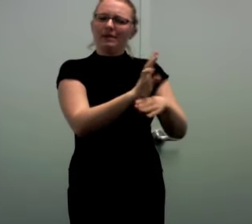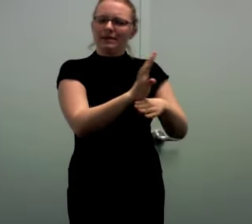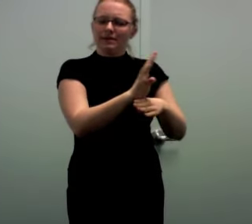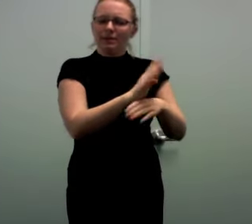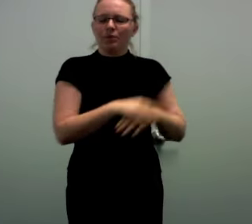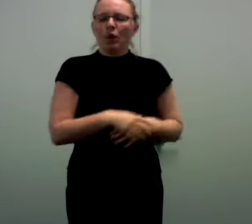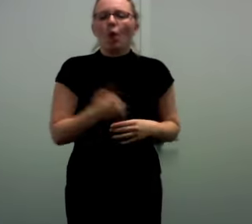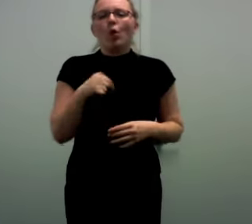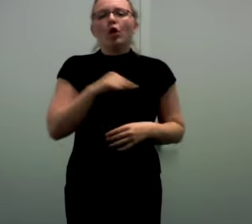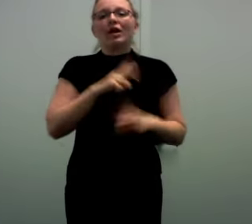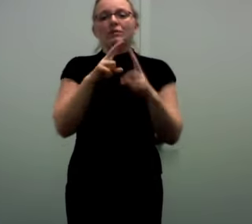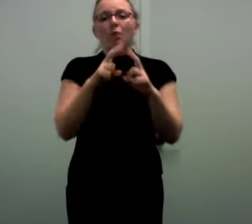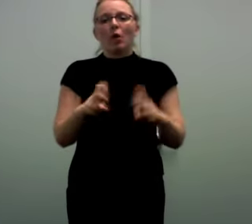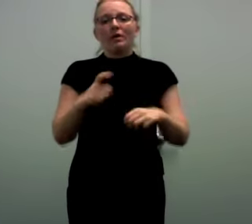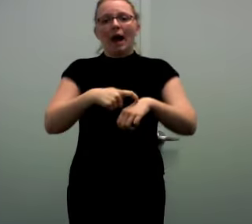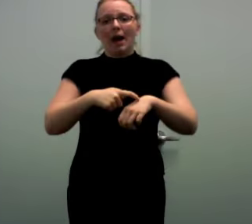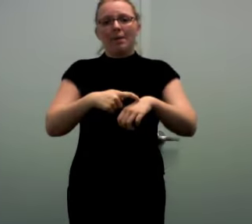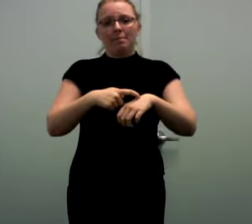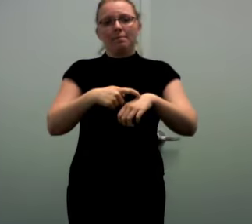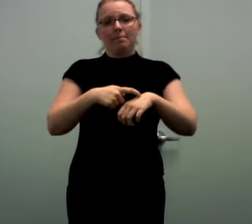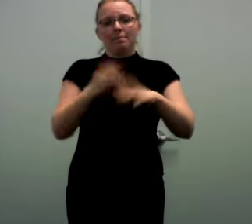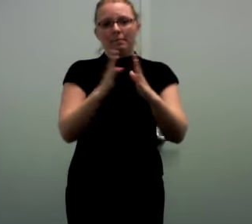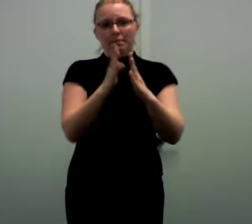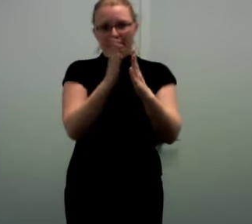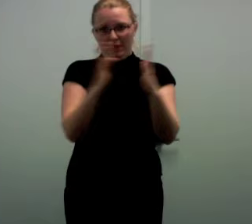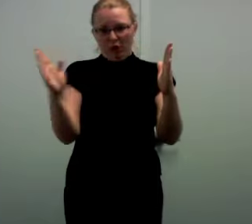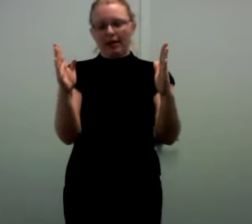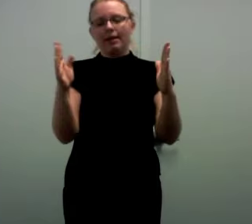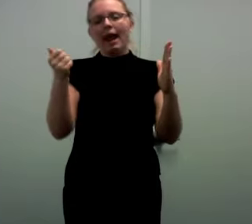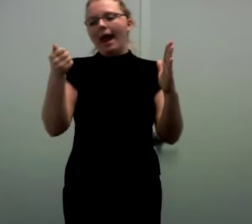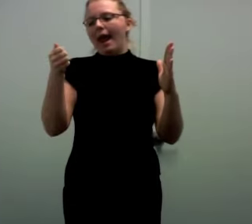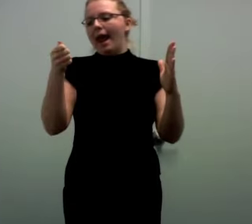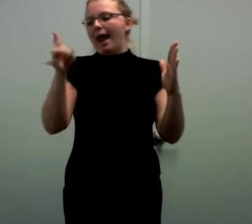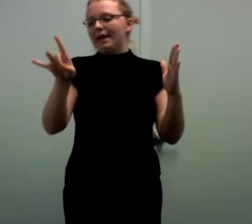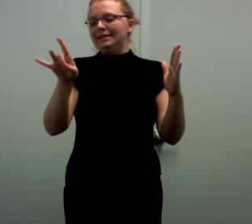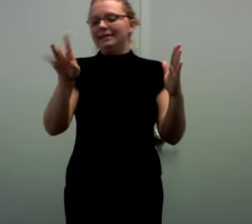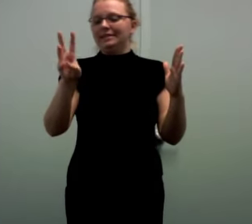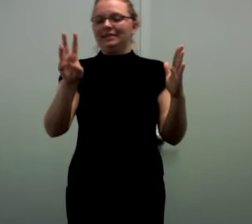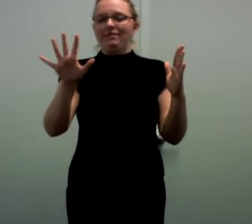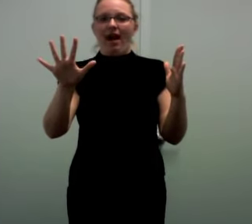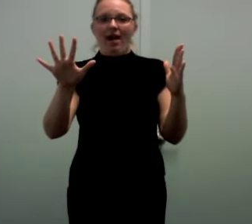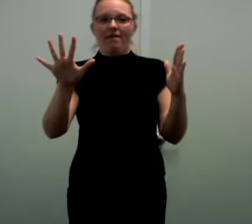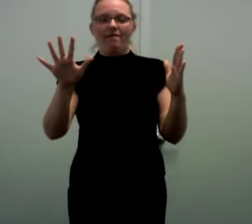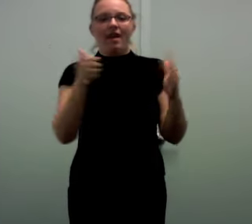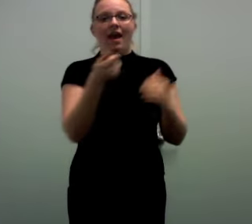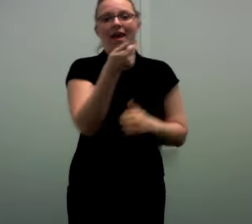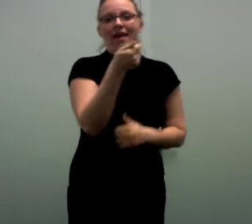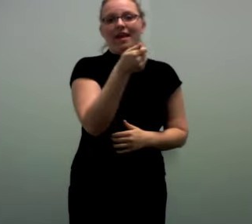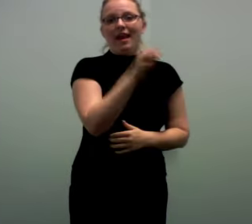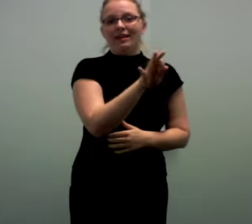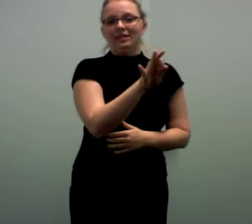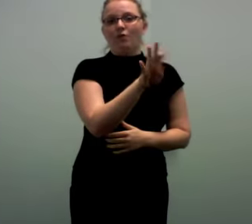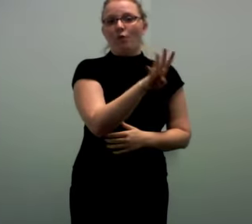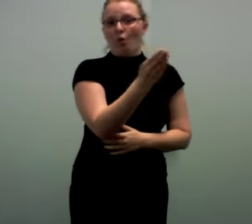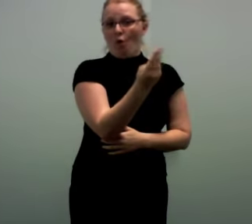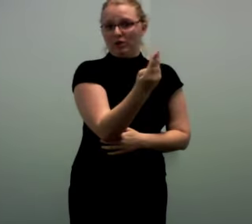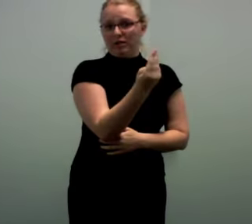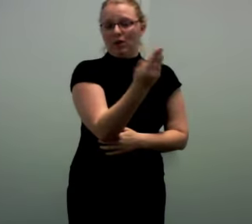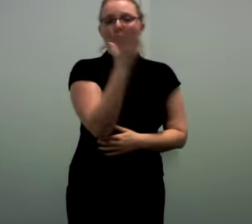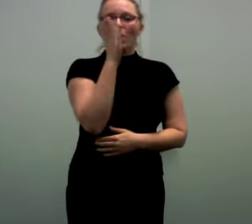history between 1865 and 1914. And we're going to look at two viewpoints. The first viewpoint we're